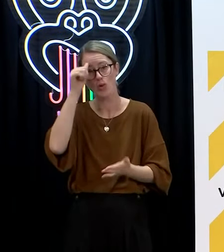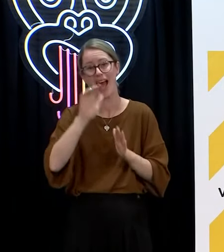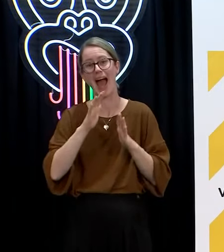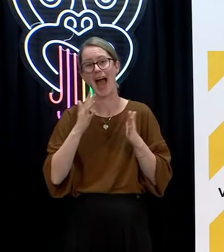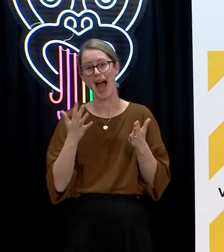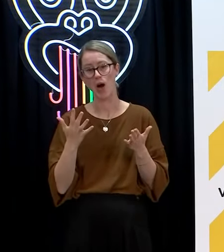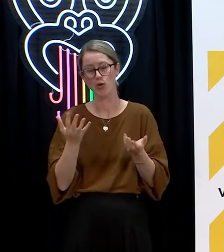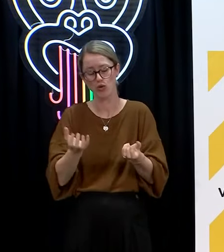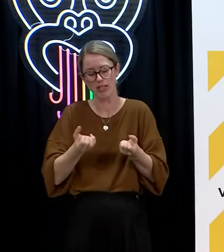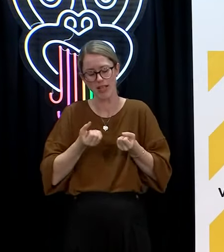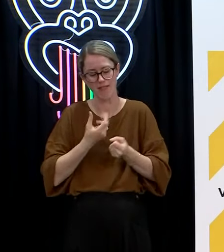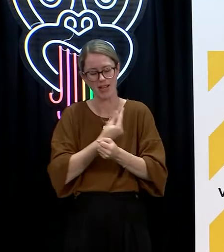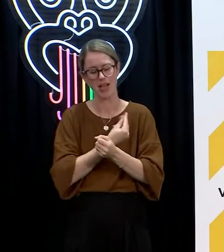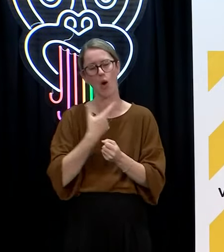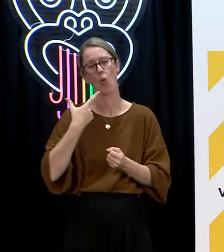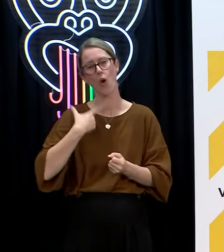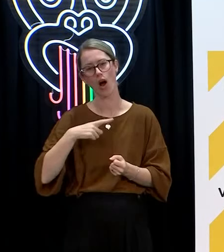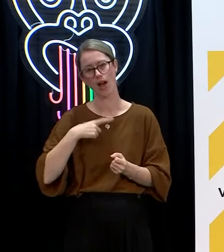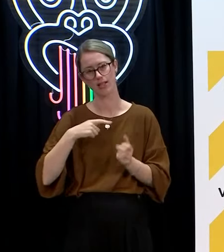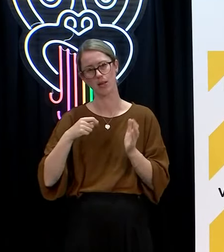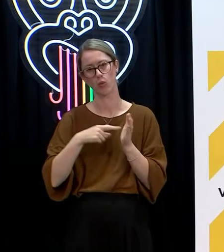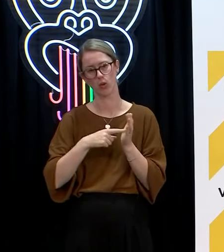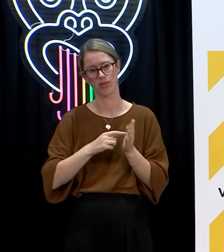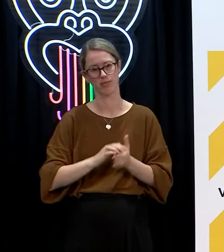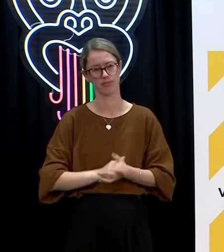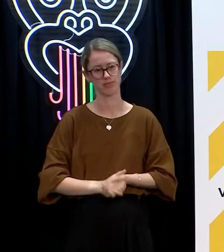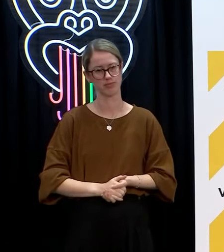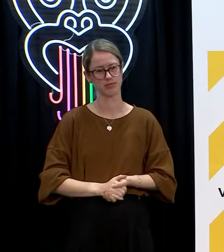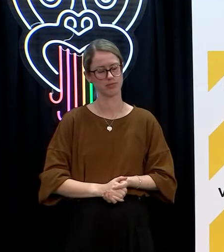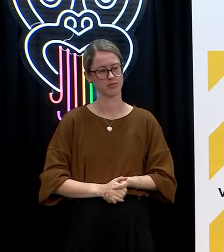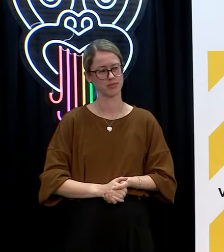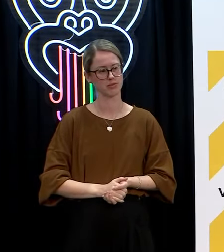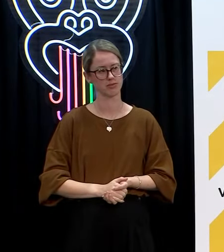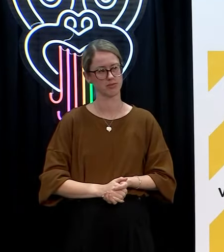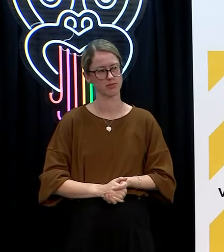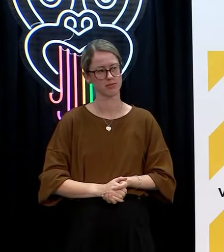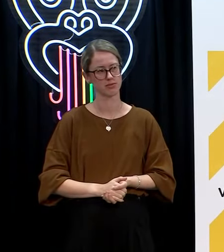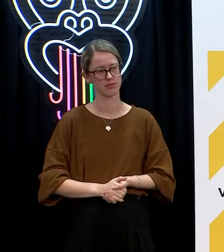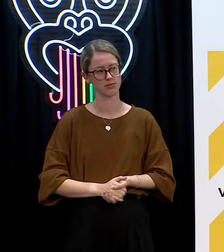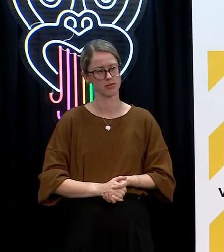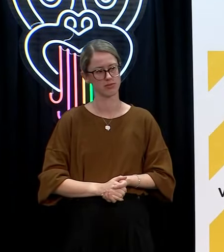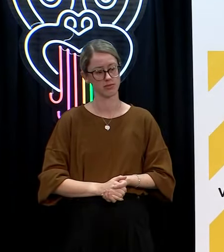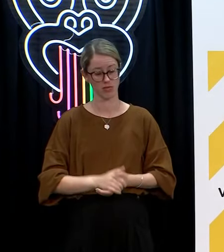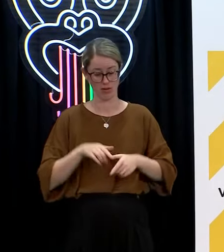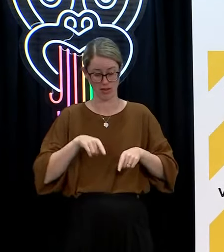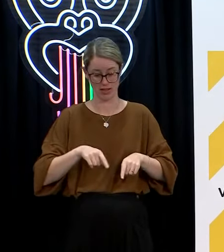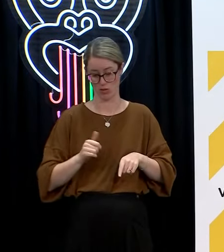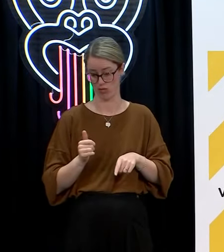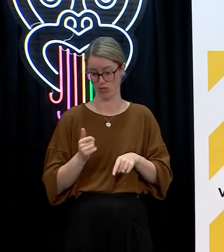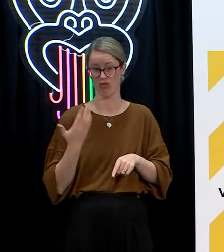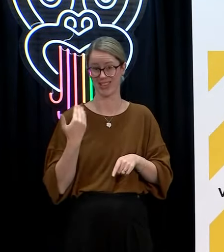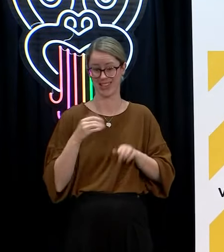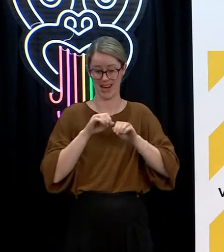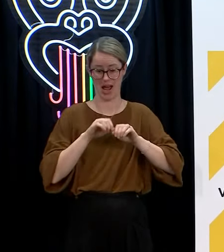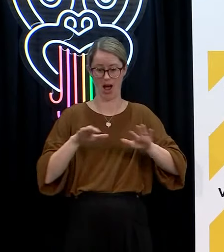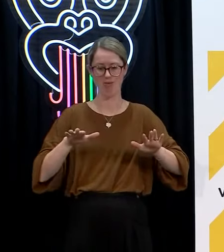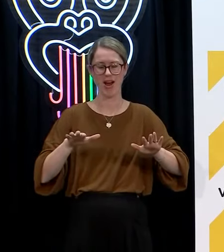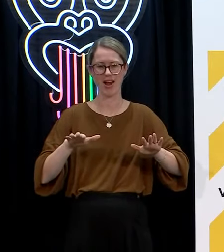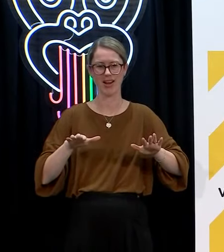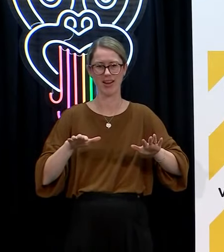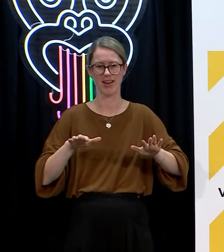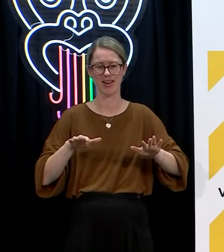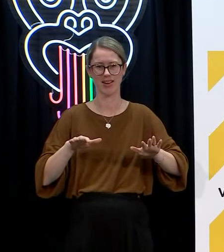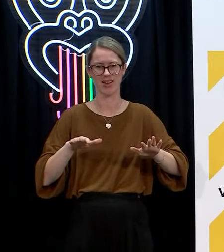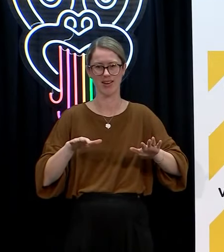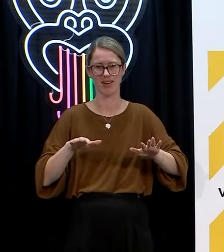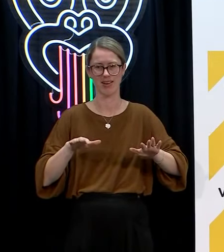they can get the vaccine and why it's important for them to do so. We've seen even just from this outbreak in Auckland, and I think it's given many